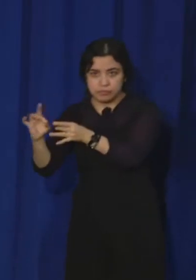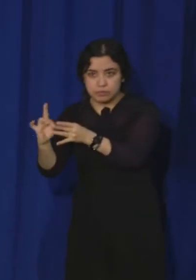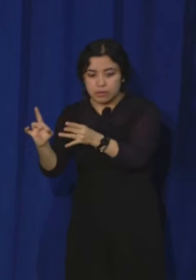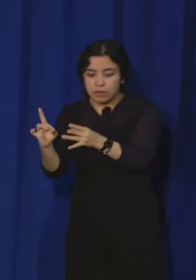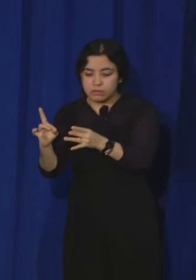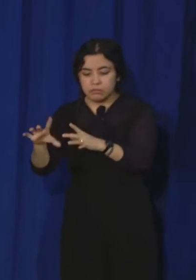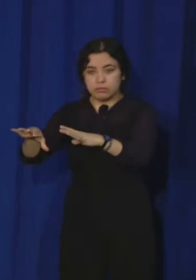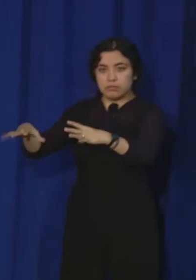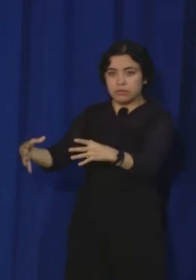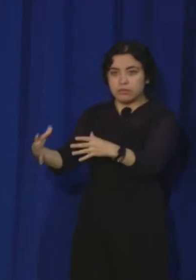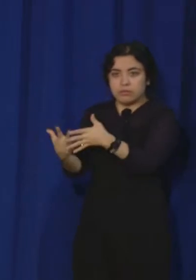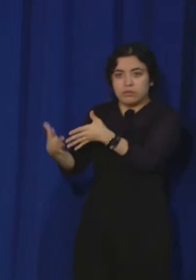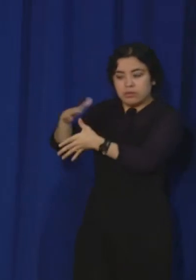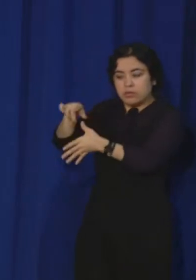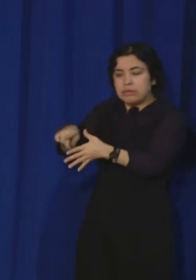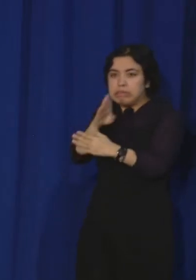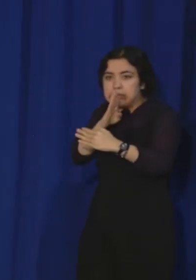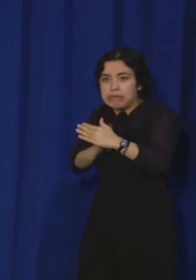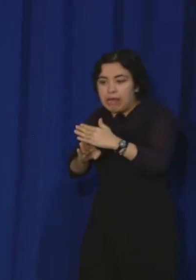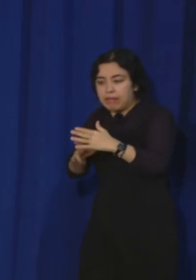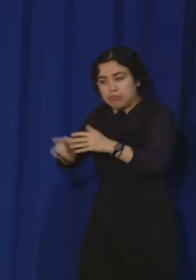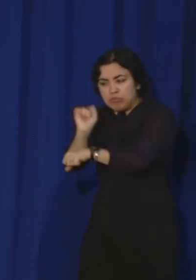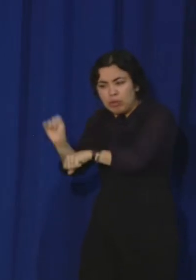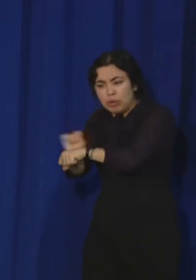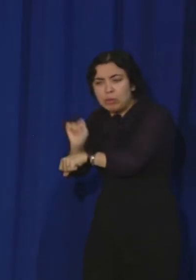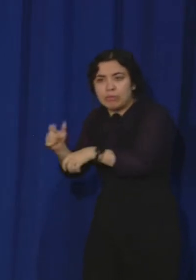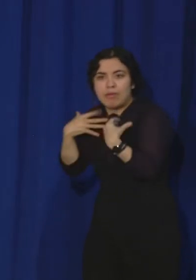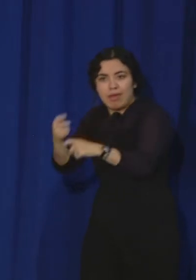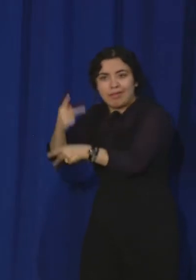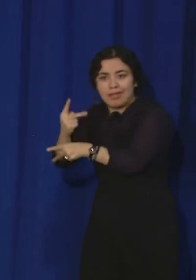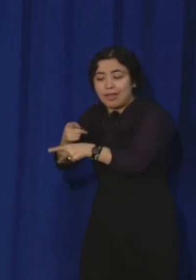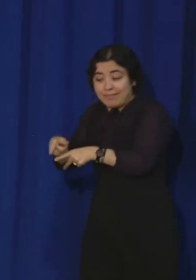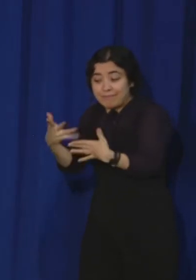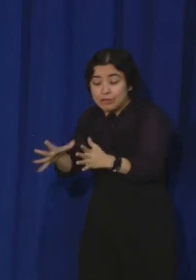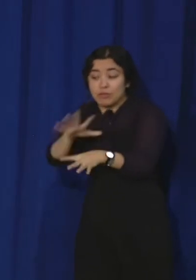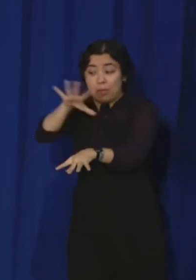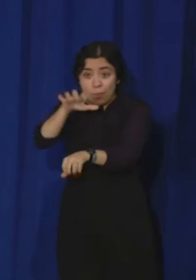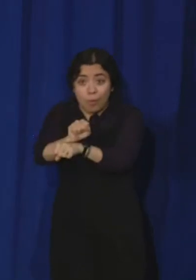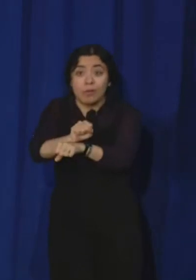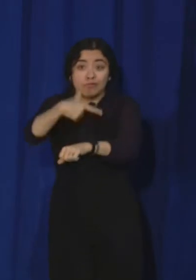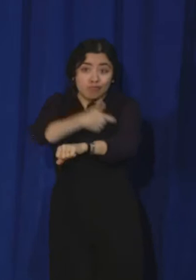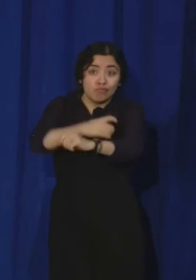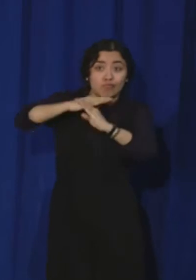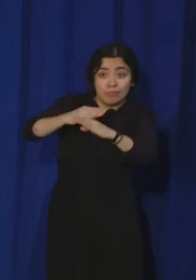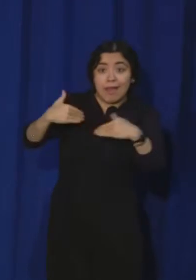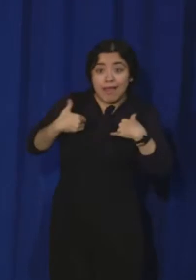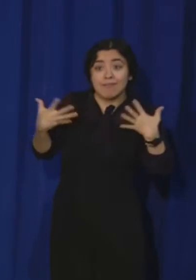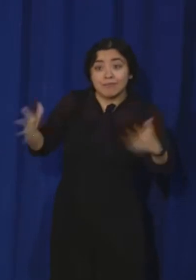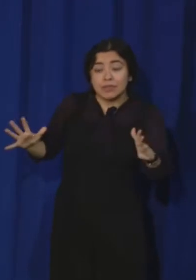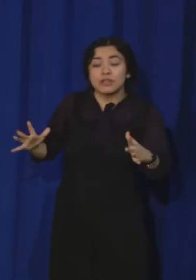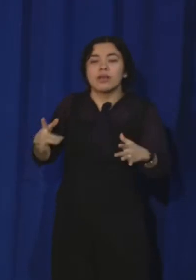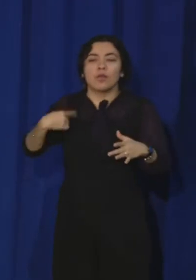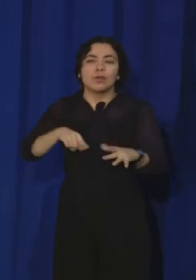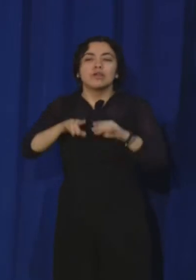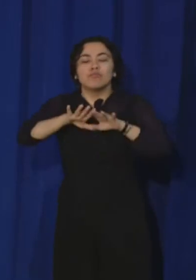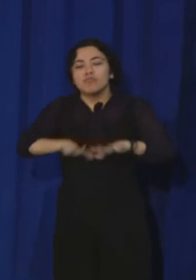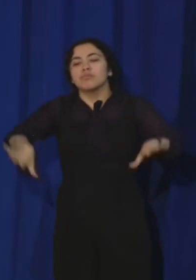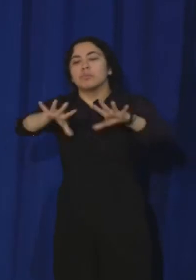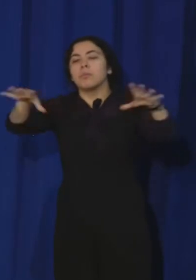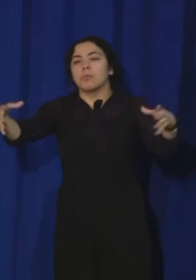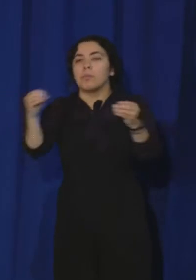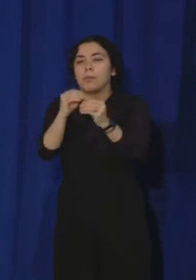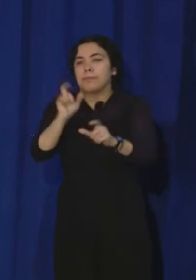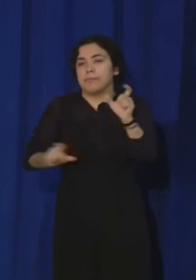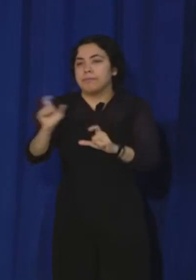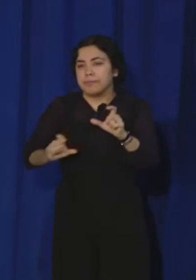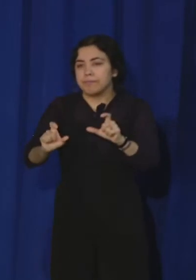majority of outpatient healthcare workers has had the opportunity to make their appointments. And with that, I'm happy to take your questions. Okay, I'm Dana Rebick with